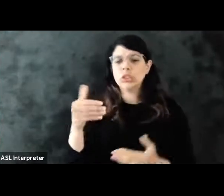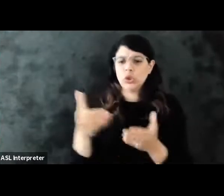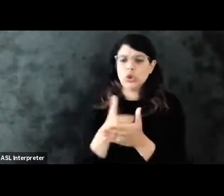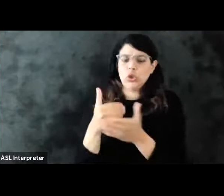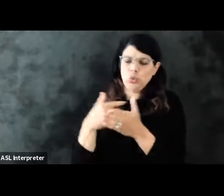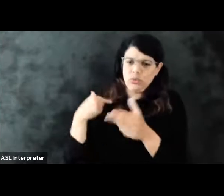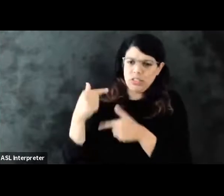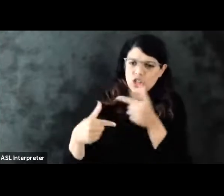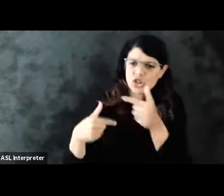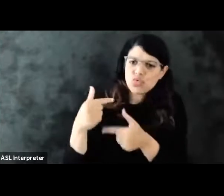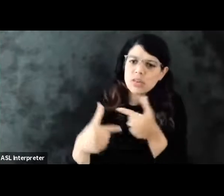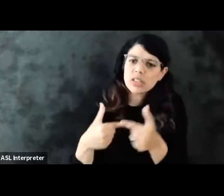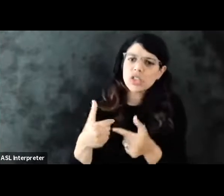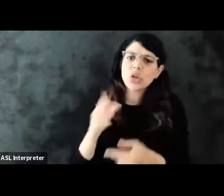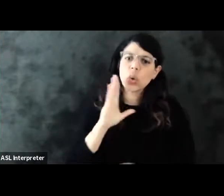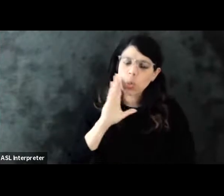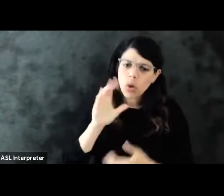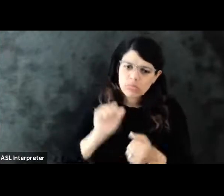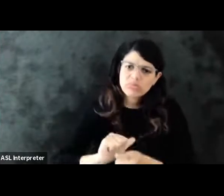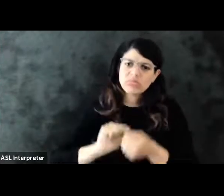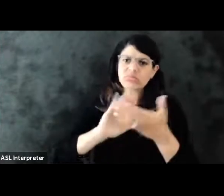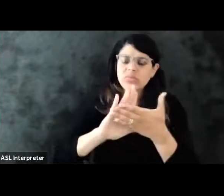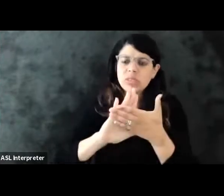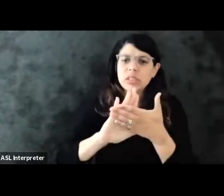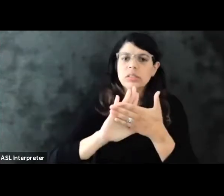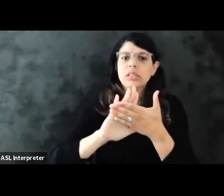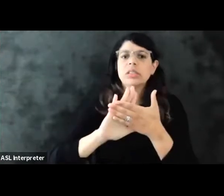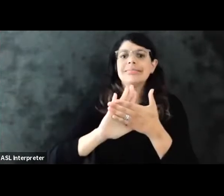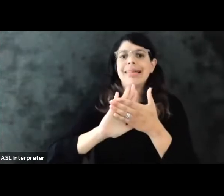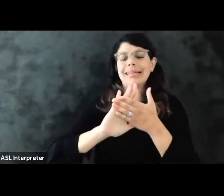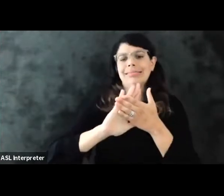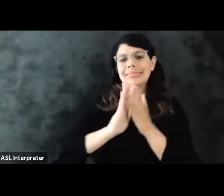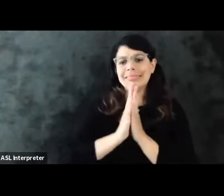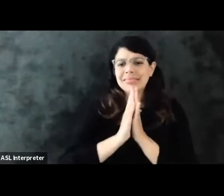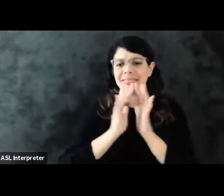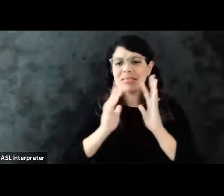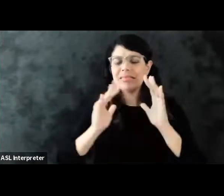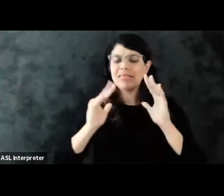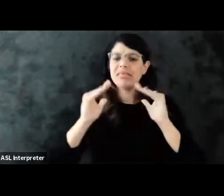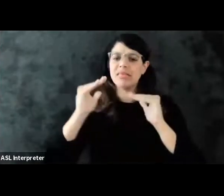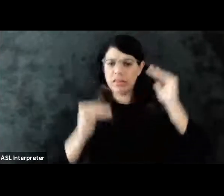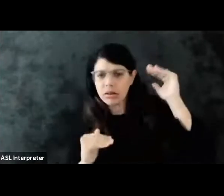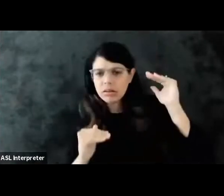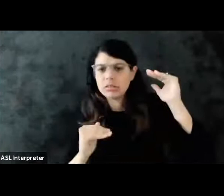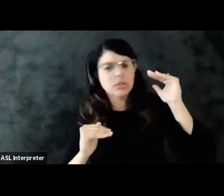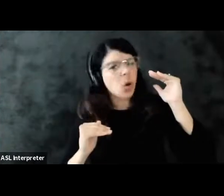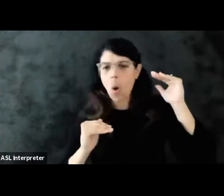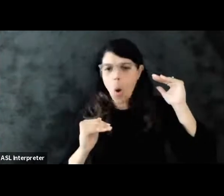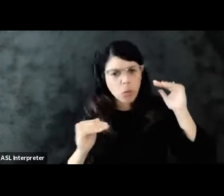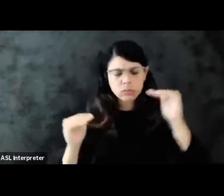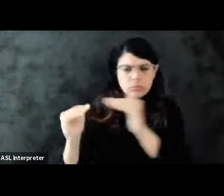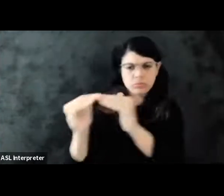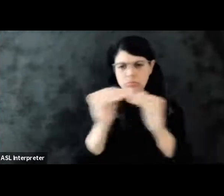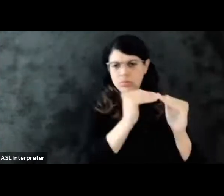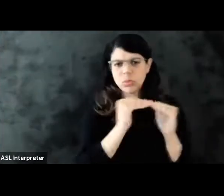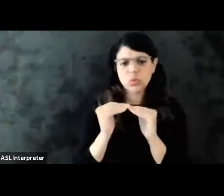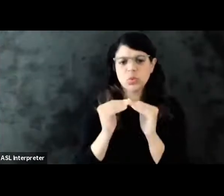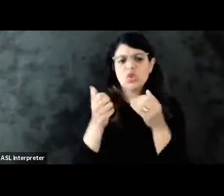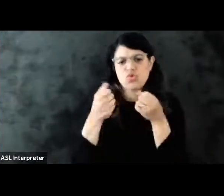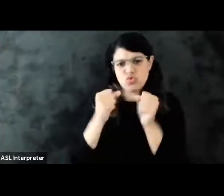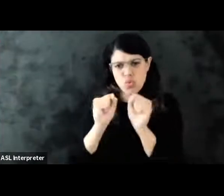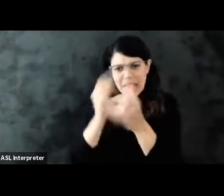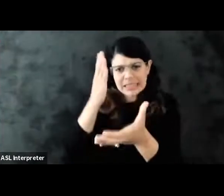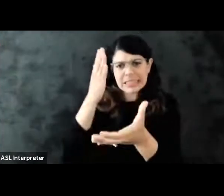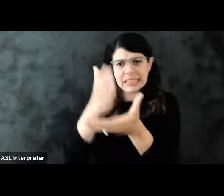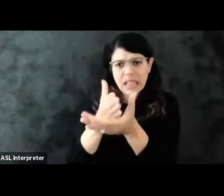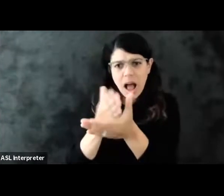exploitation, economic exploitation, to do something about stopping war, for example. I've been a